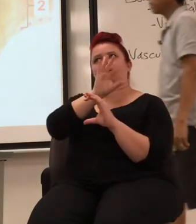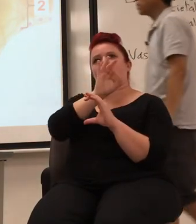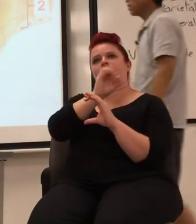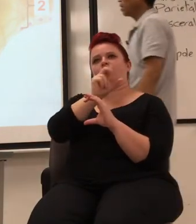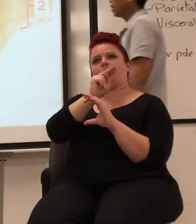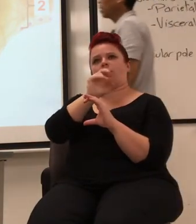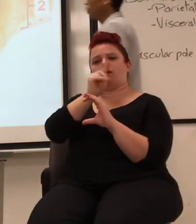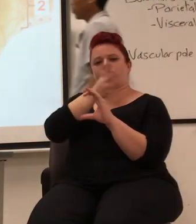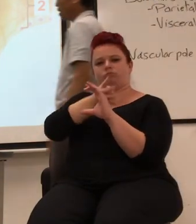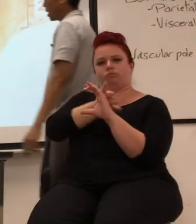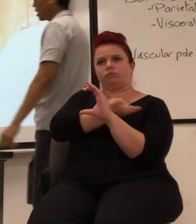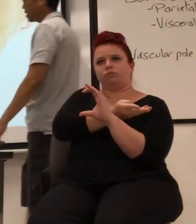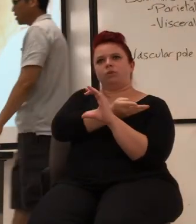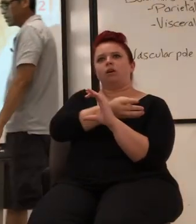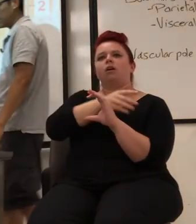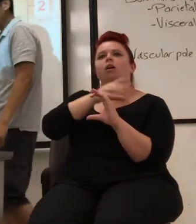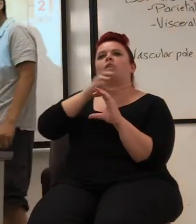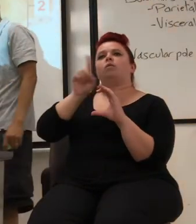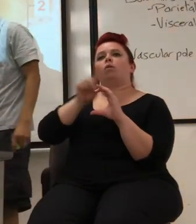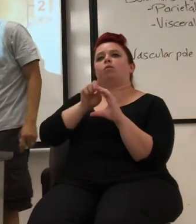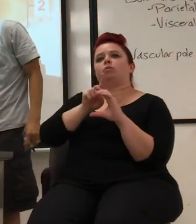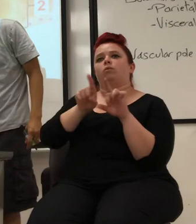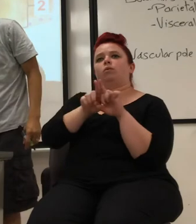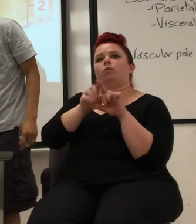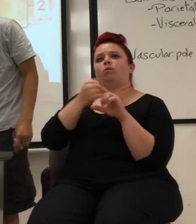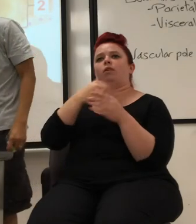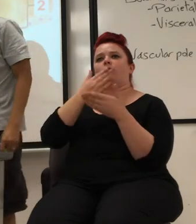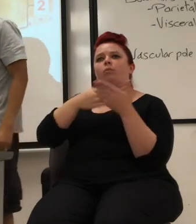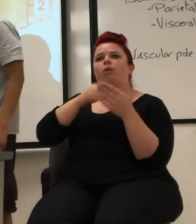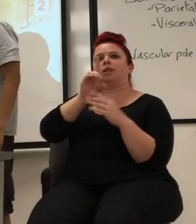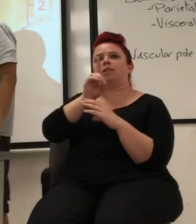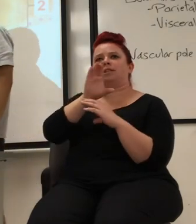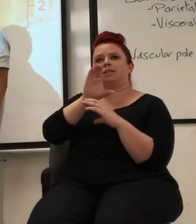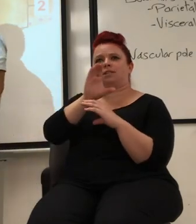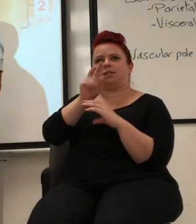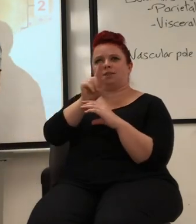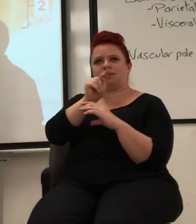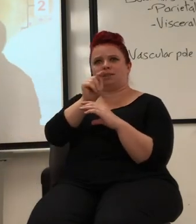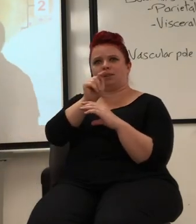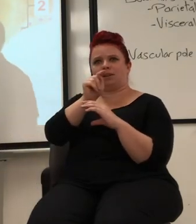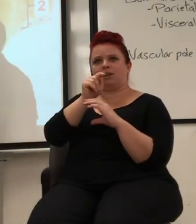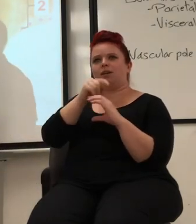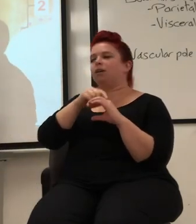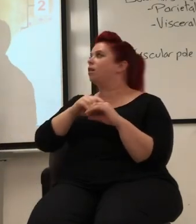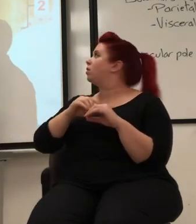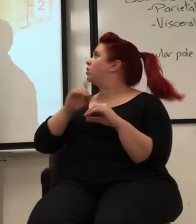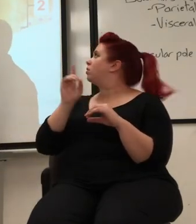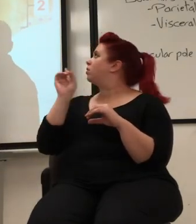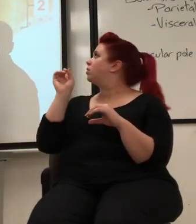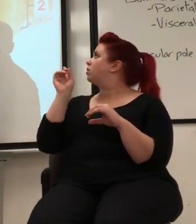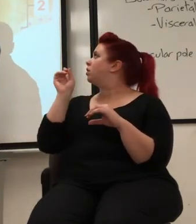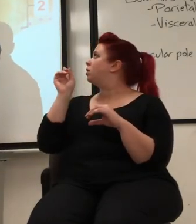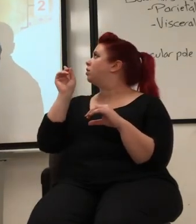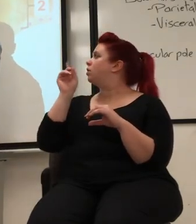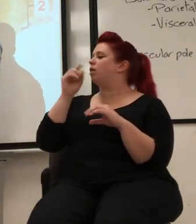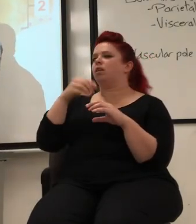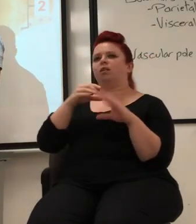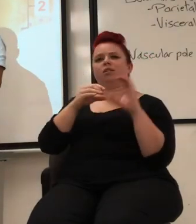portion of the DCT passing by. This is a cut tube of